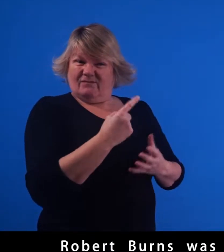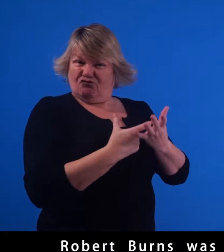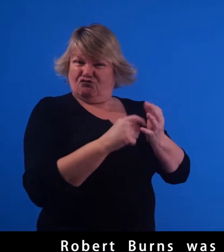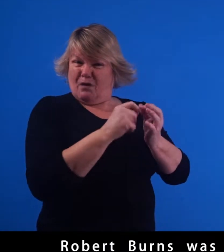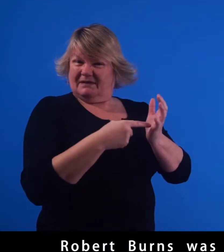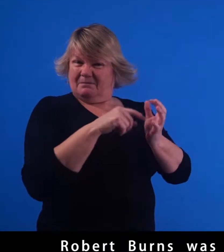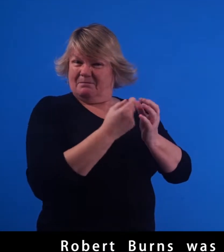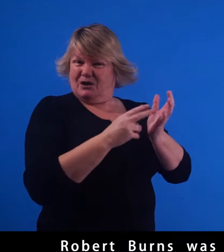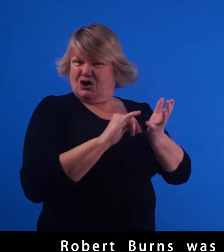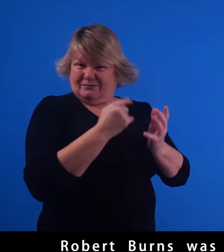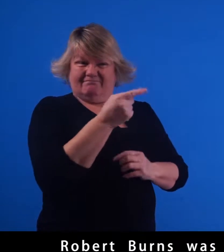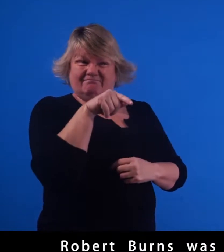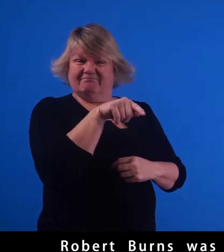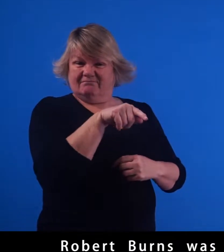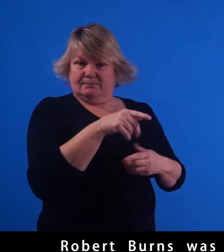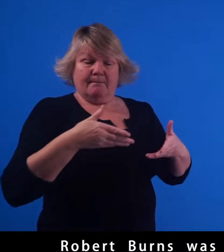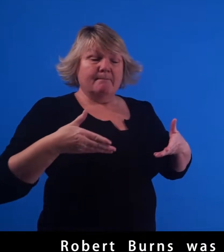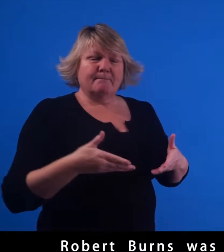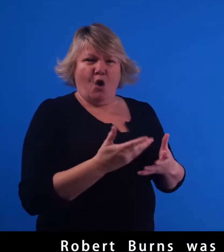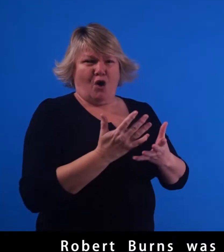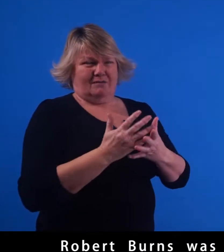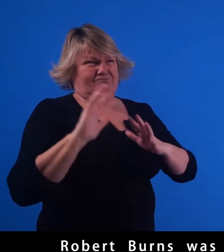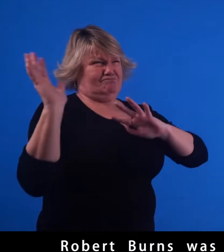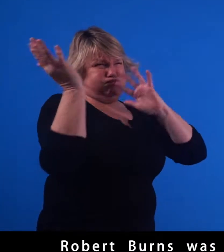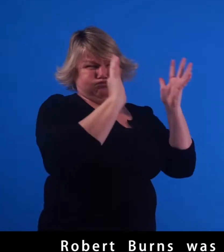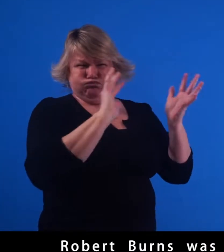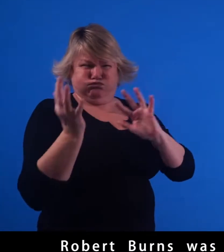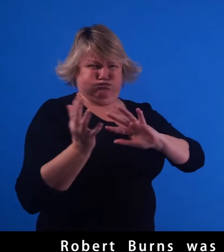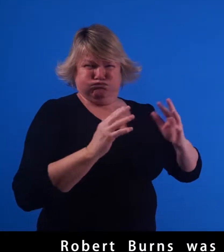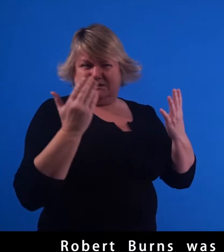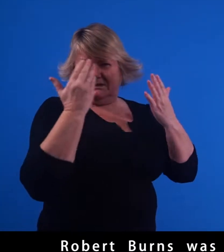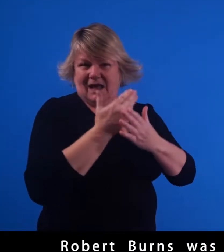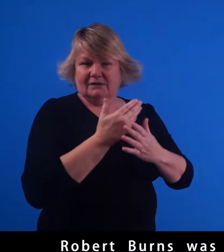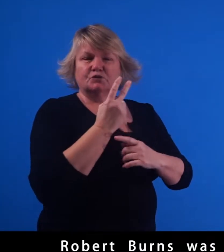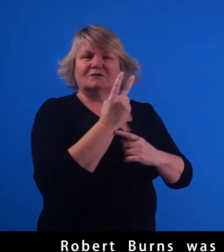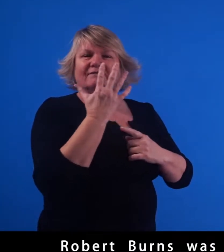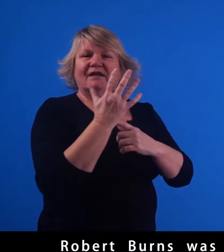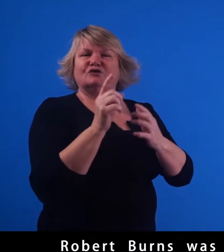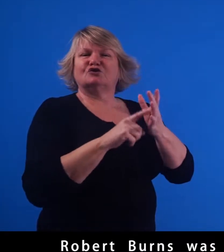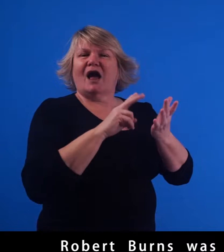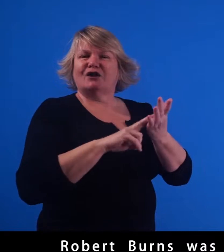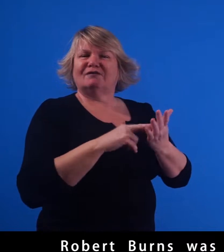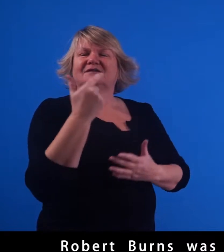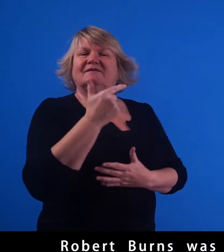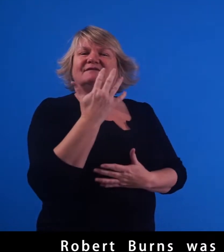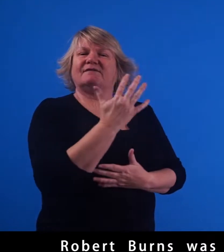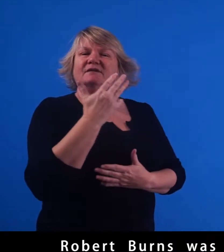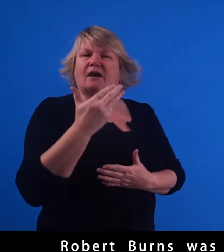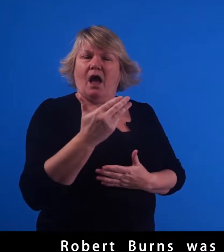Robert Burns was born on a stormy night on the 25th of January 1759